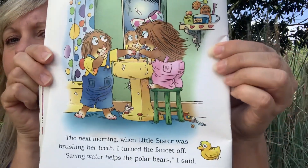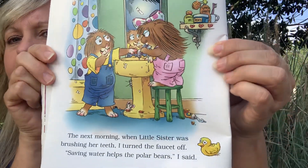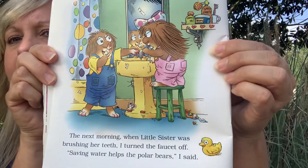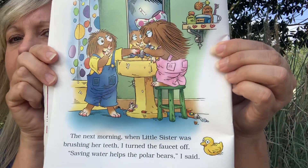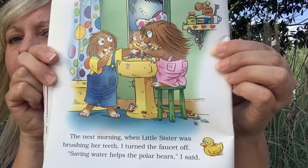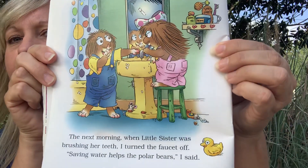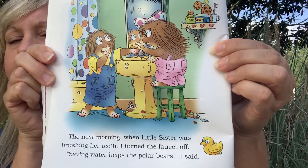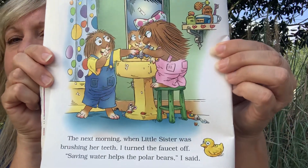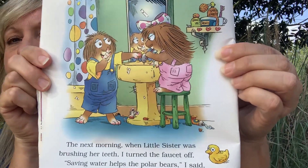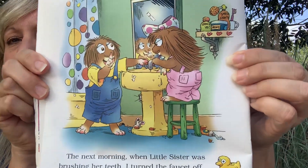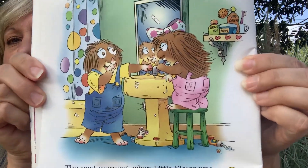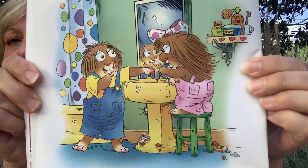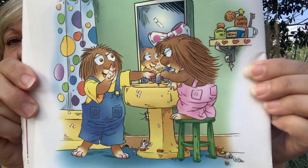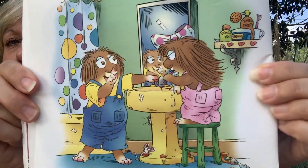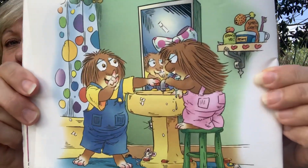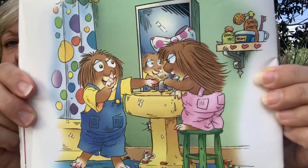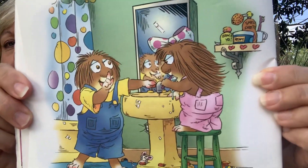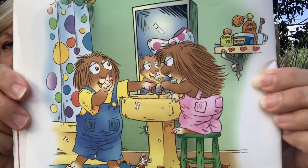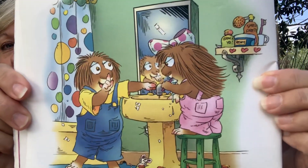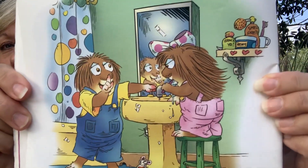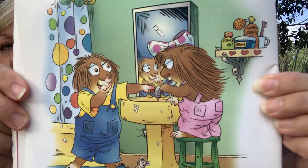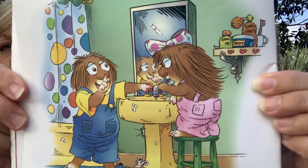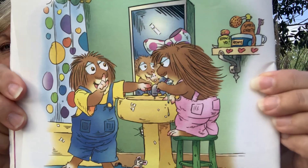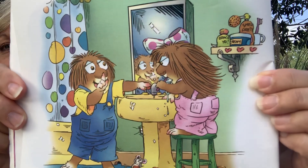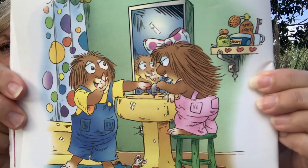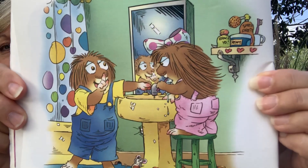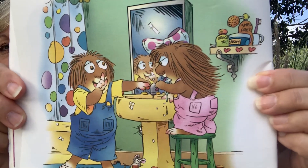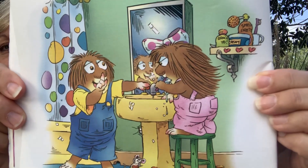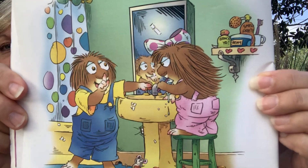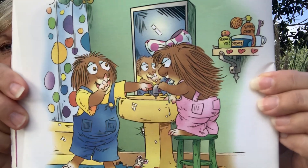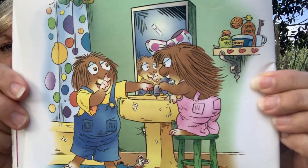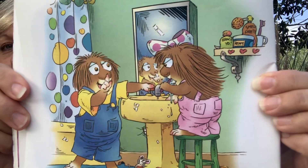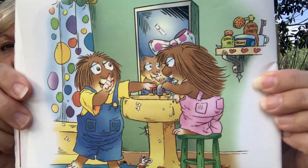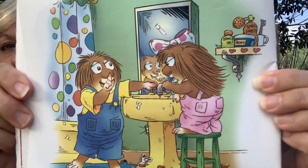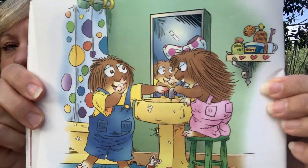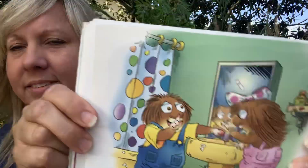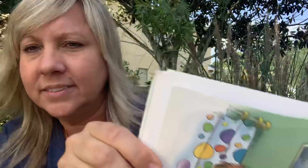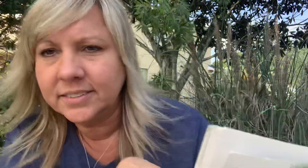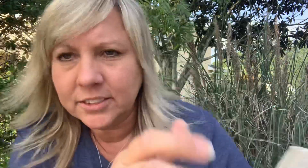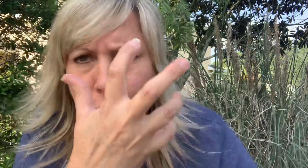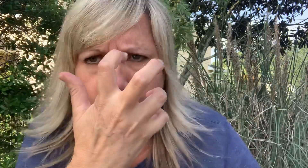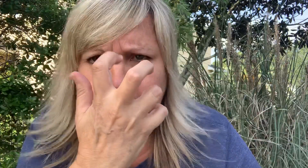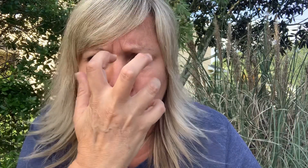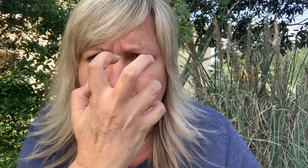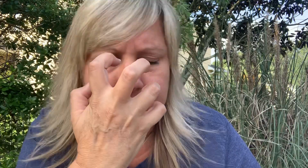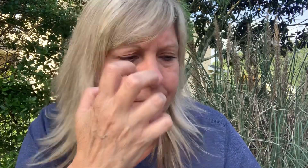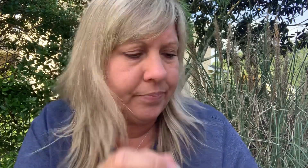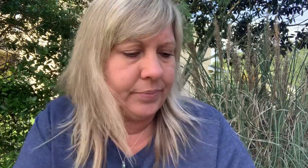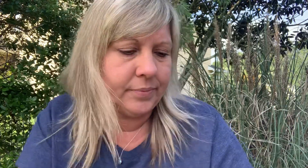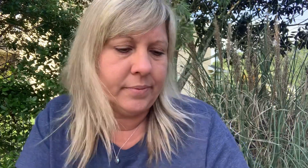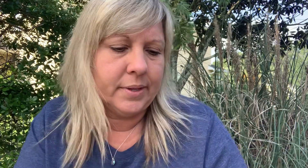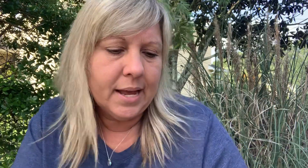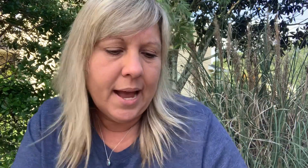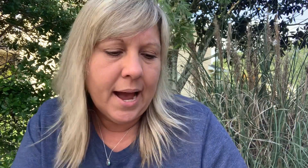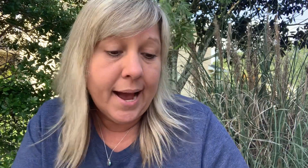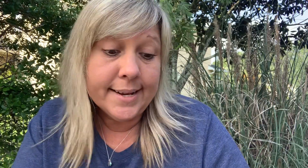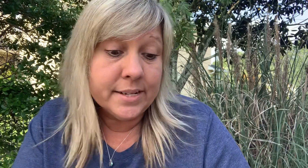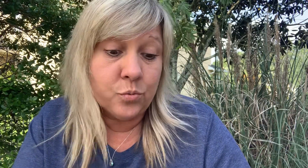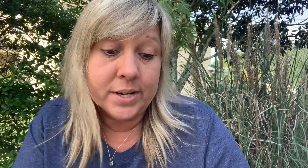bears," I said. Huh, how does her sister look? Angry. I didn't want to